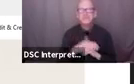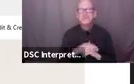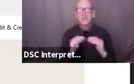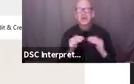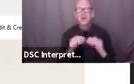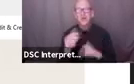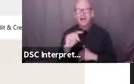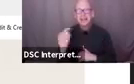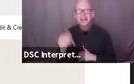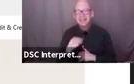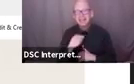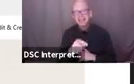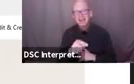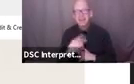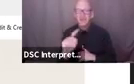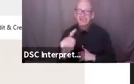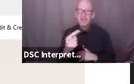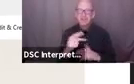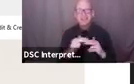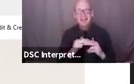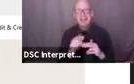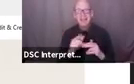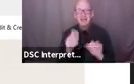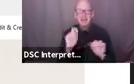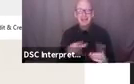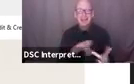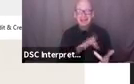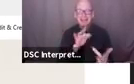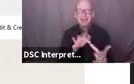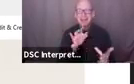Equality Toledo is our first one, and you can reach